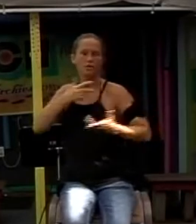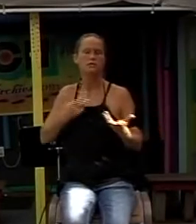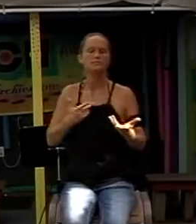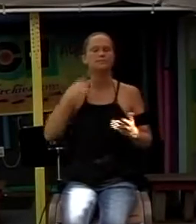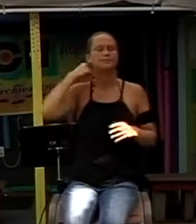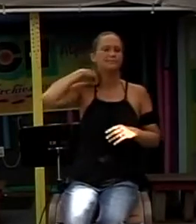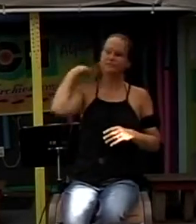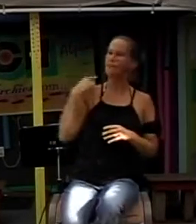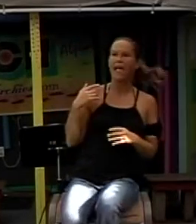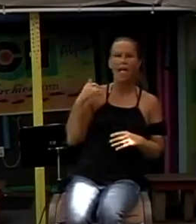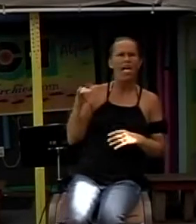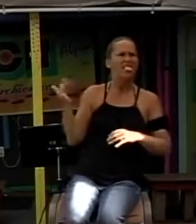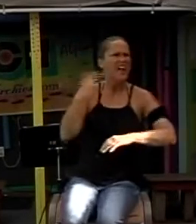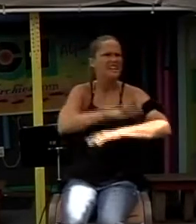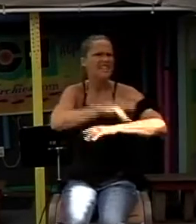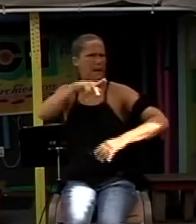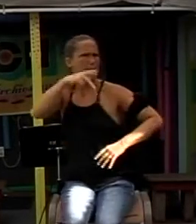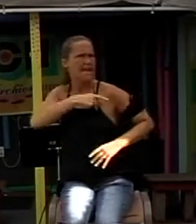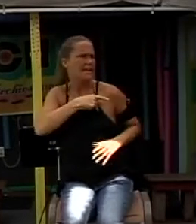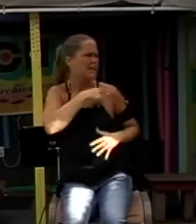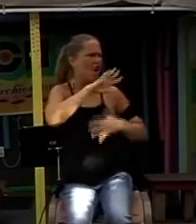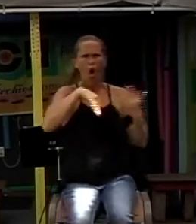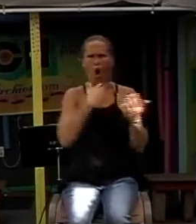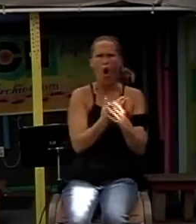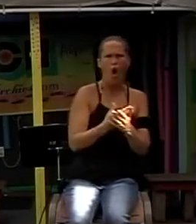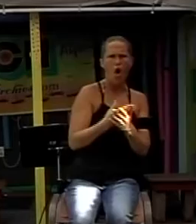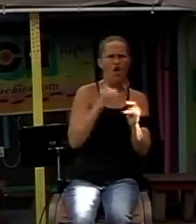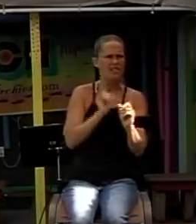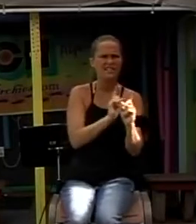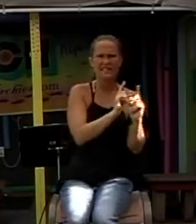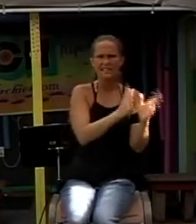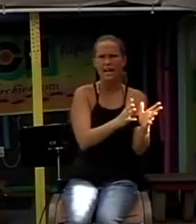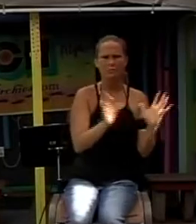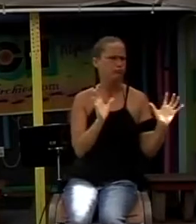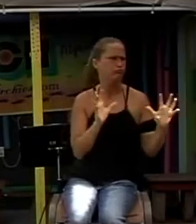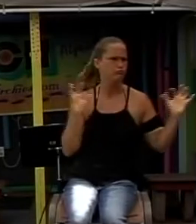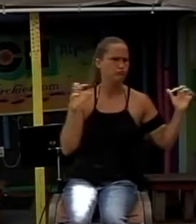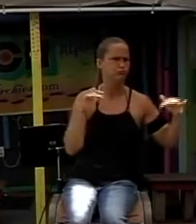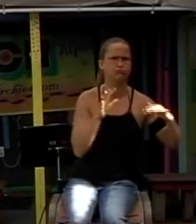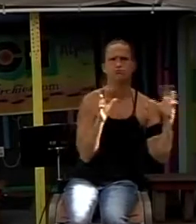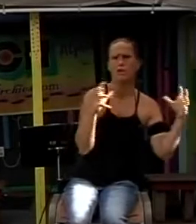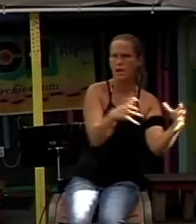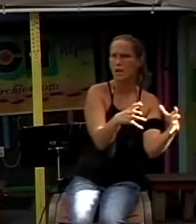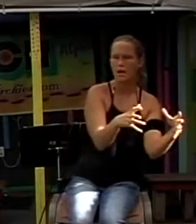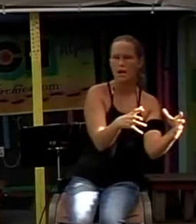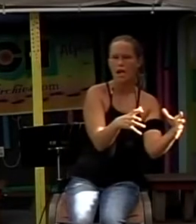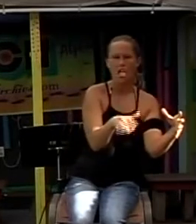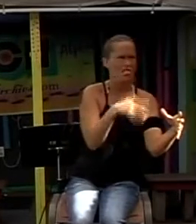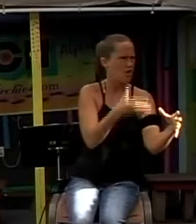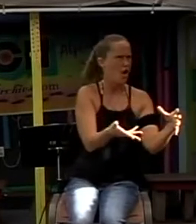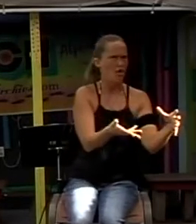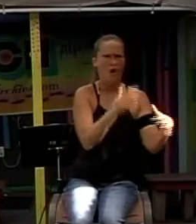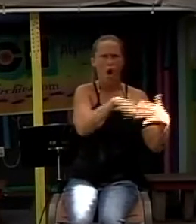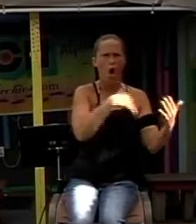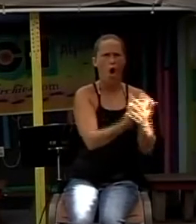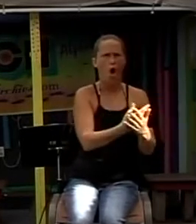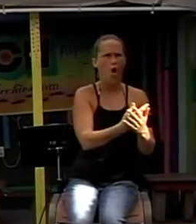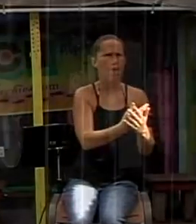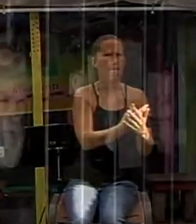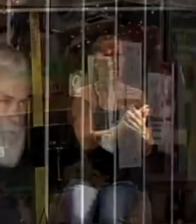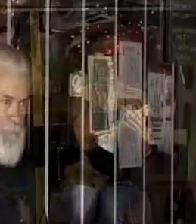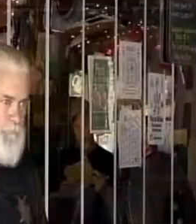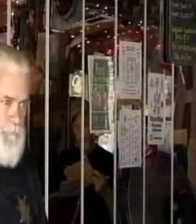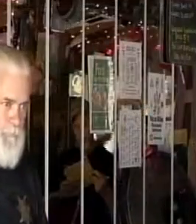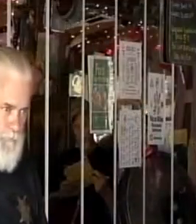were all with one accord, the apostles, the 12. They were all of one accord.